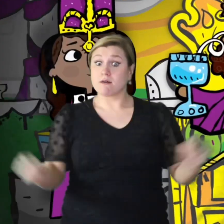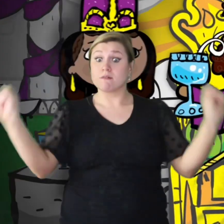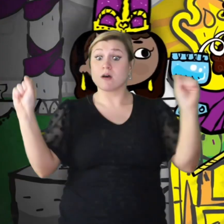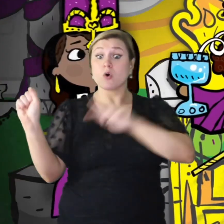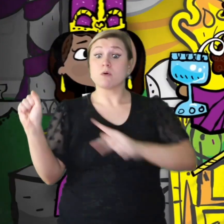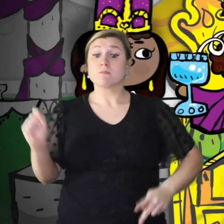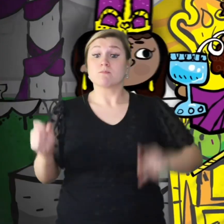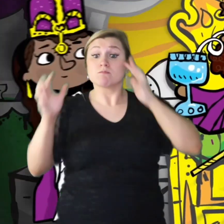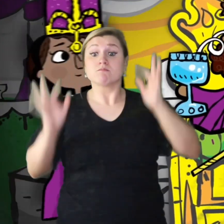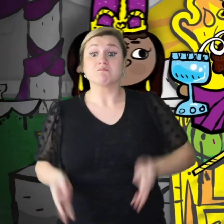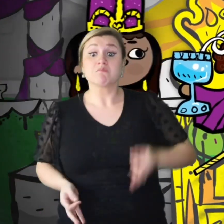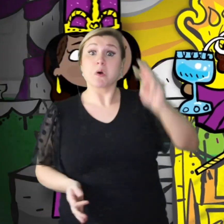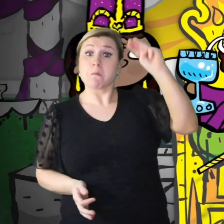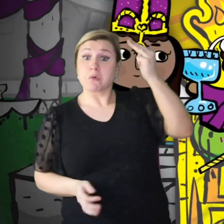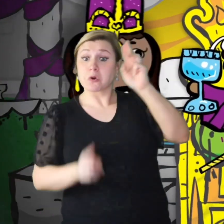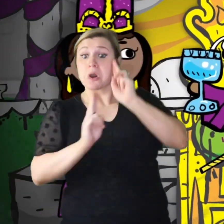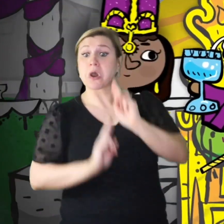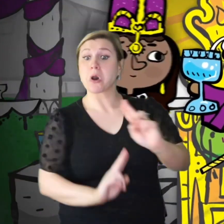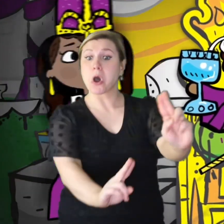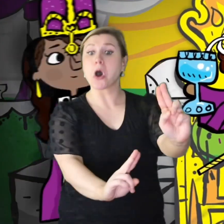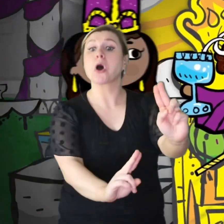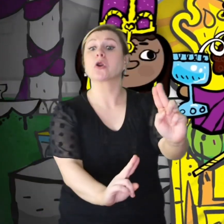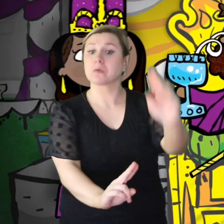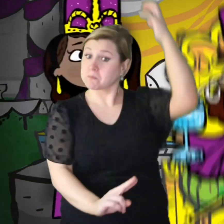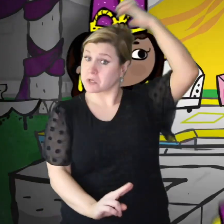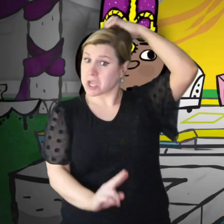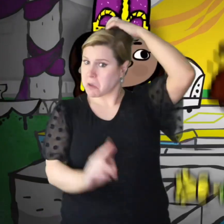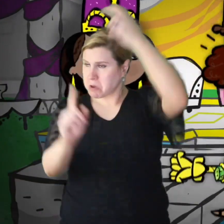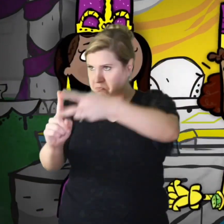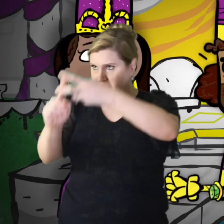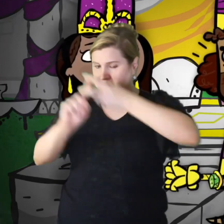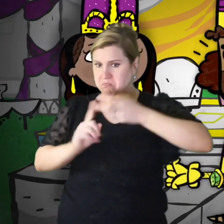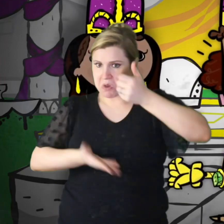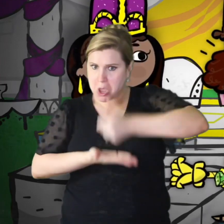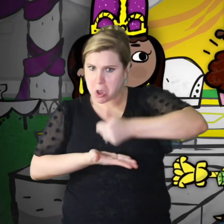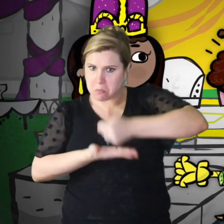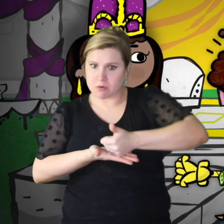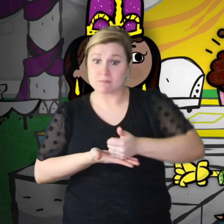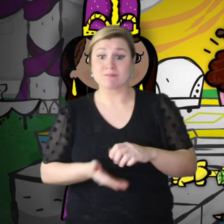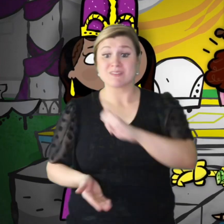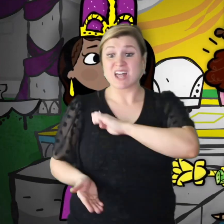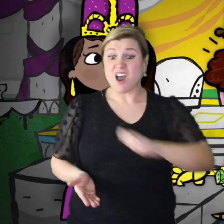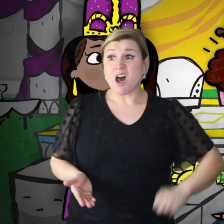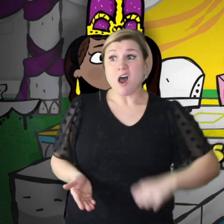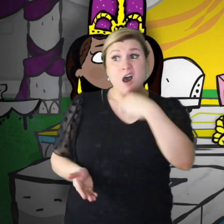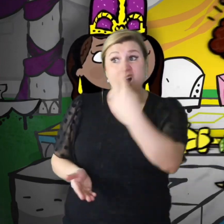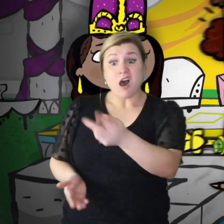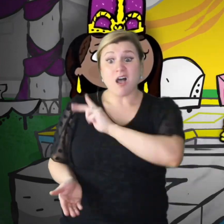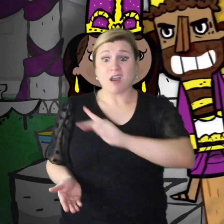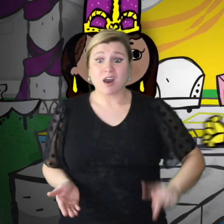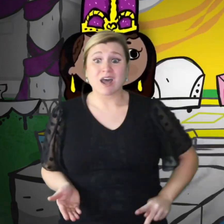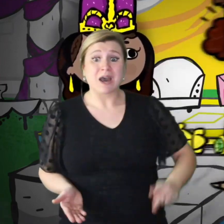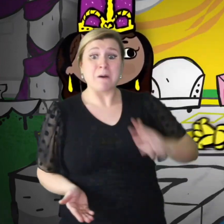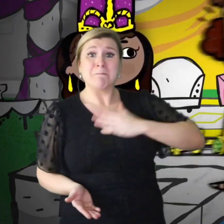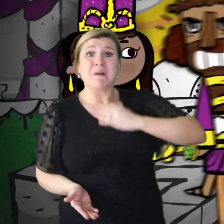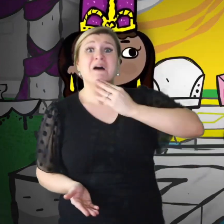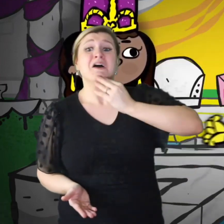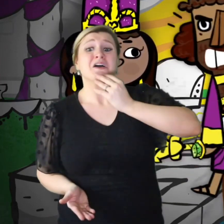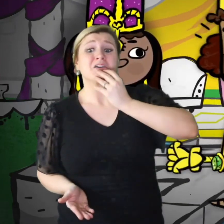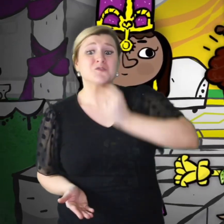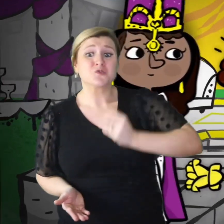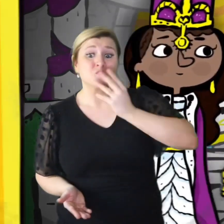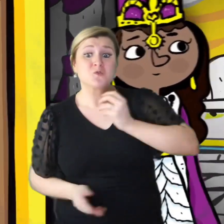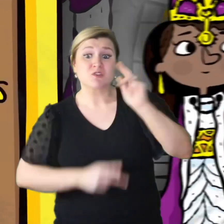banquet, Esther told the king about the plot against her people. The king was angry and asked, "Who would do such a